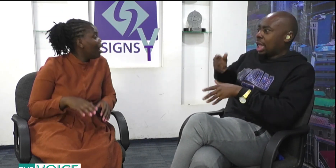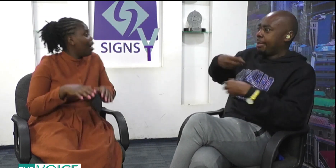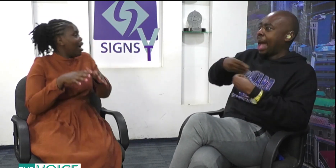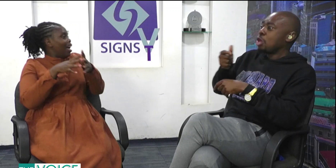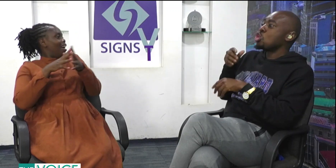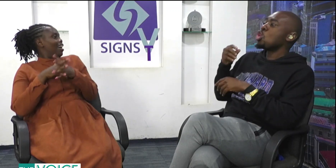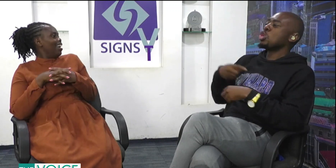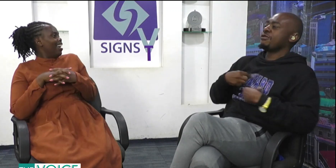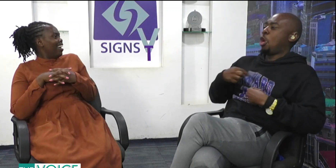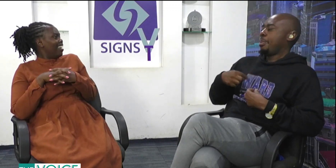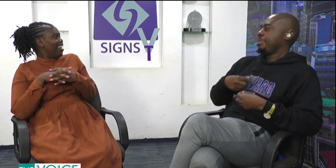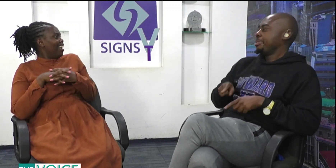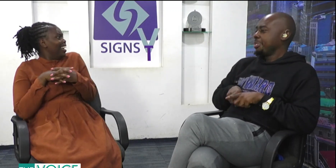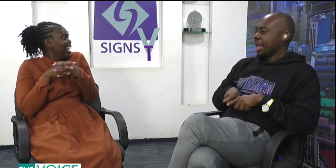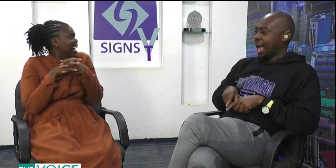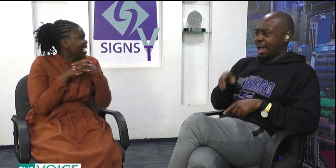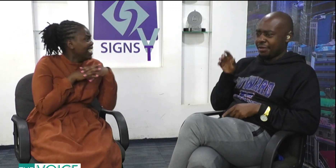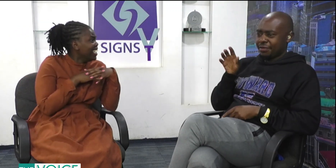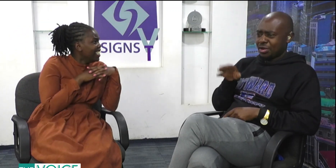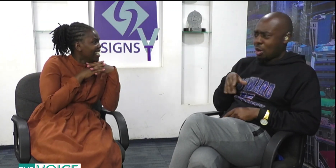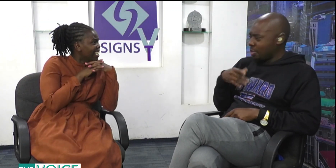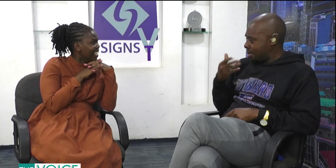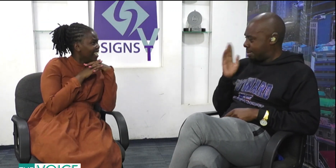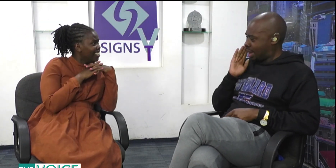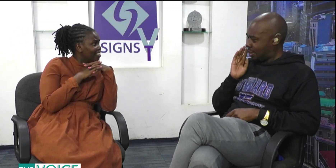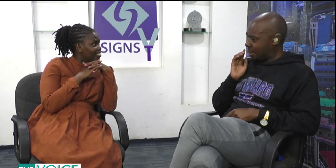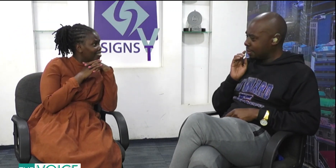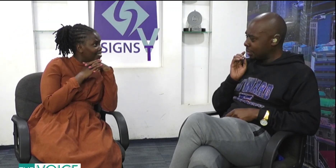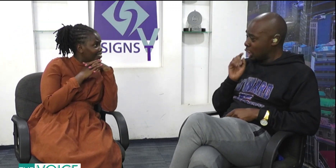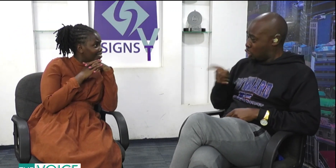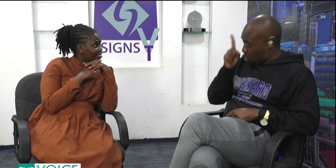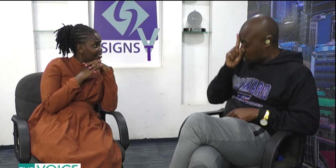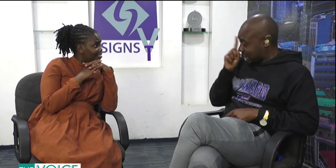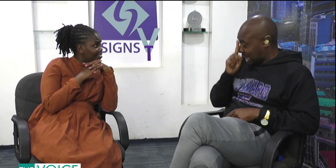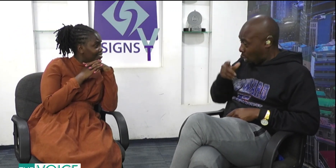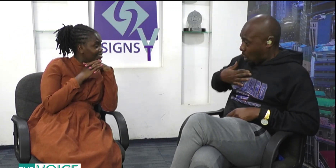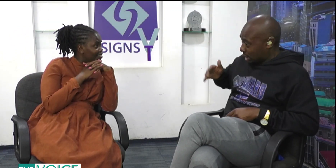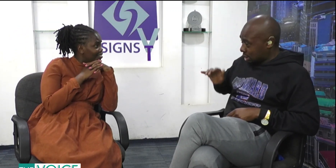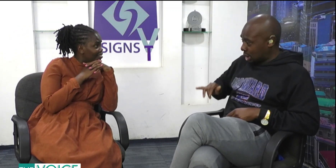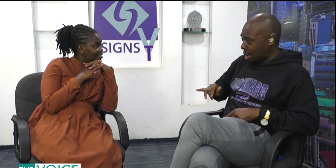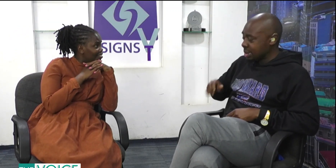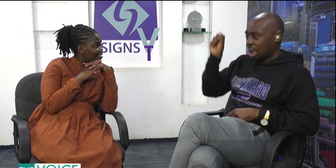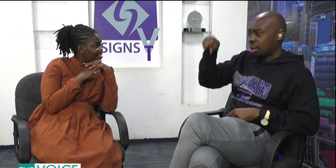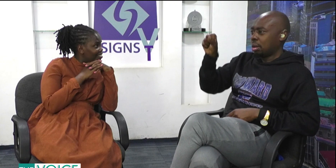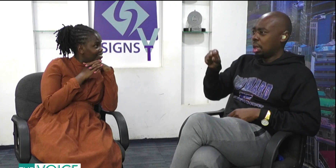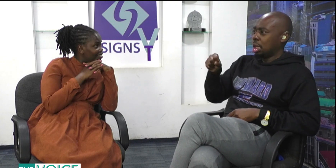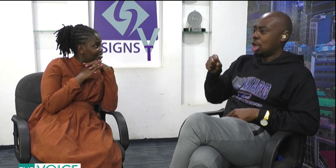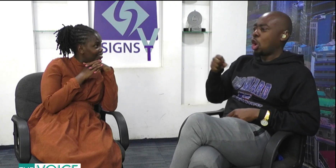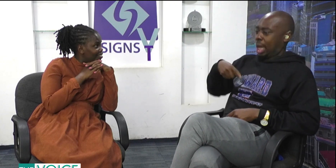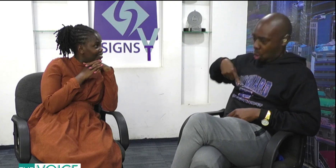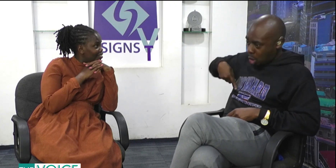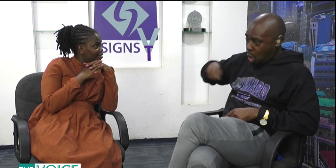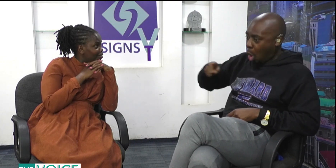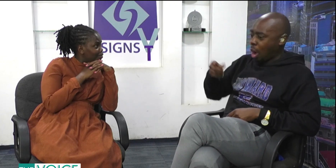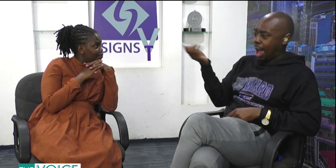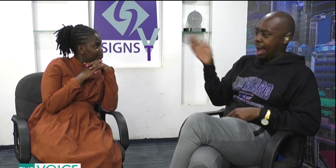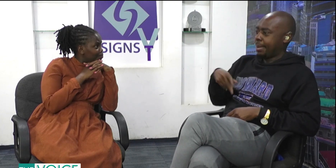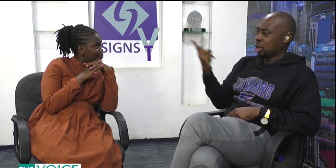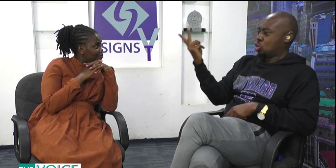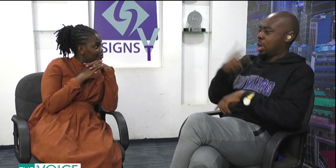But now I told my parents I don't want to go back home. I want to stay in that school. So they asked me if I was serious and I wanted to stay. And